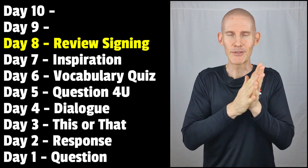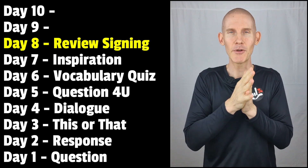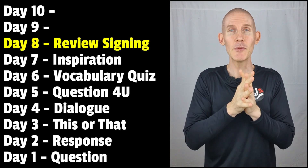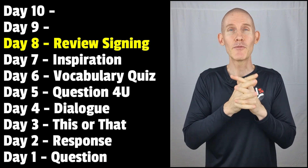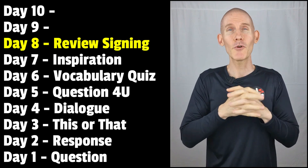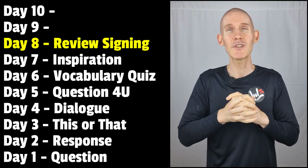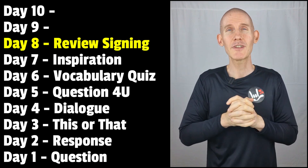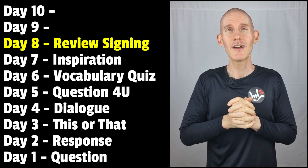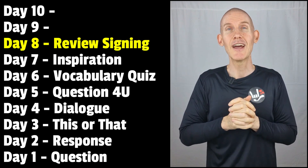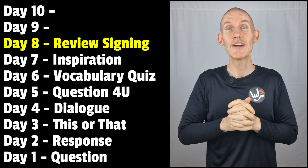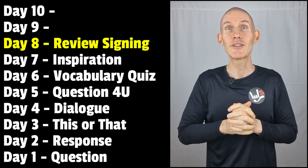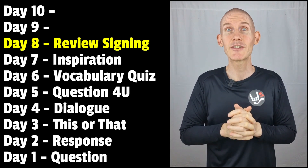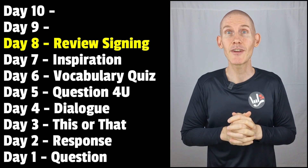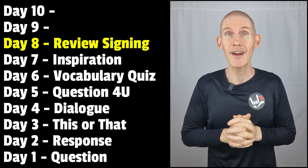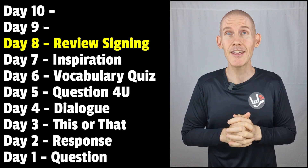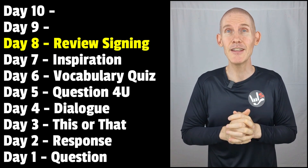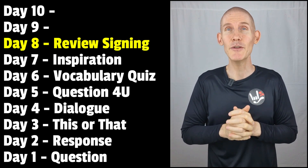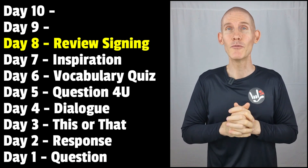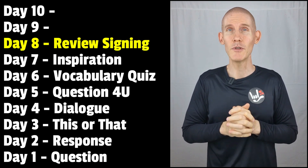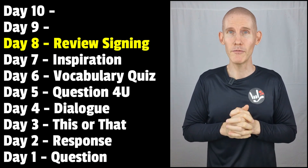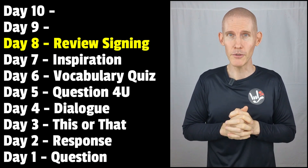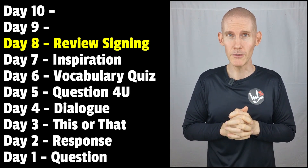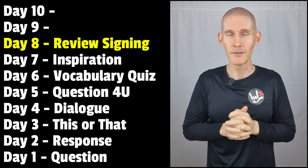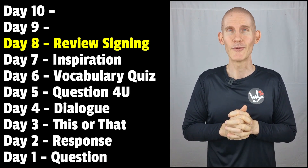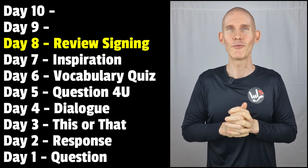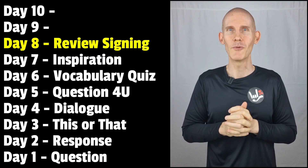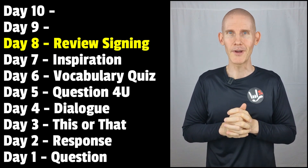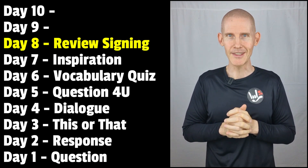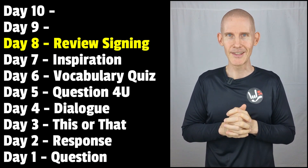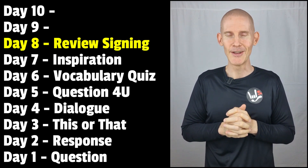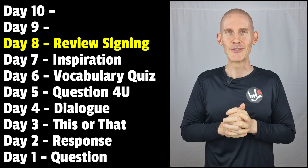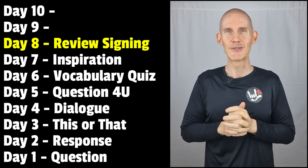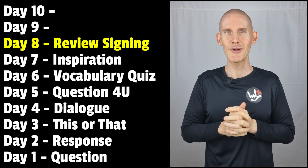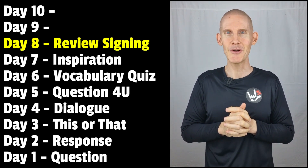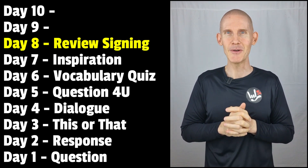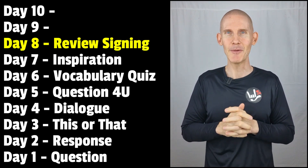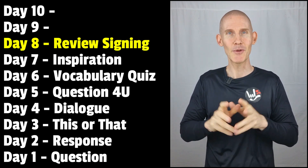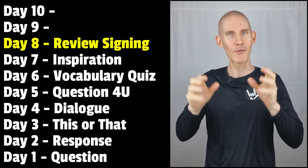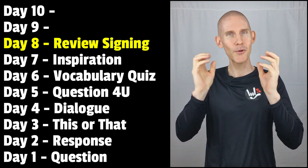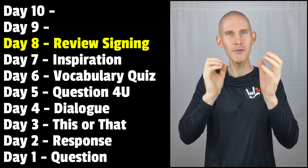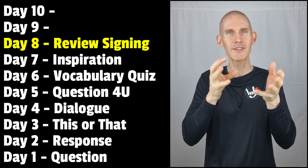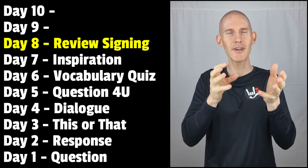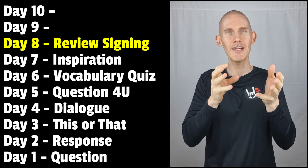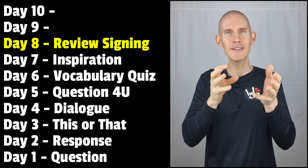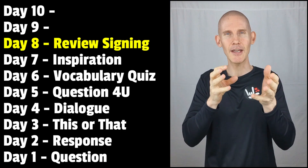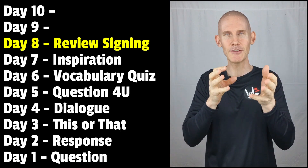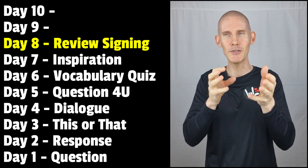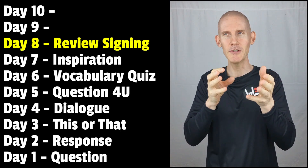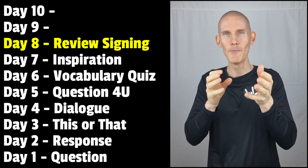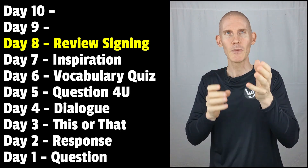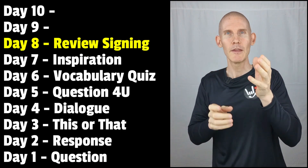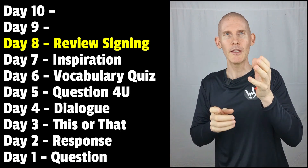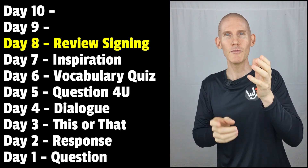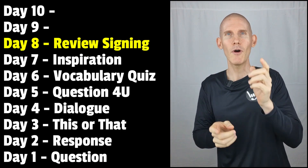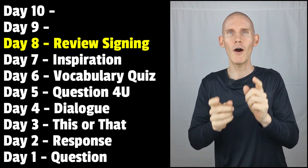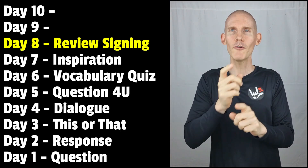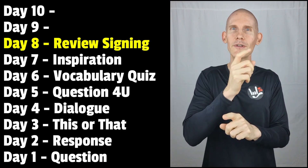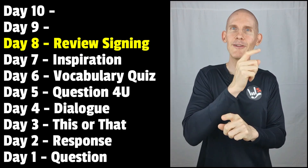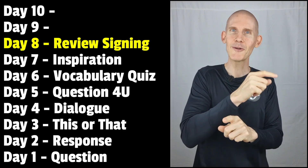going to be focused on signing review. Right. So I'm going to throw the signs at you that you've already